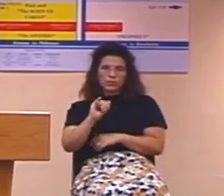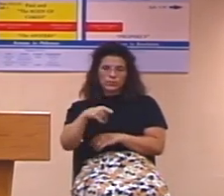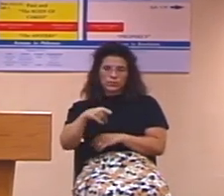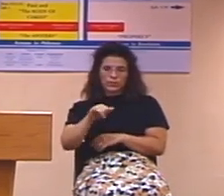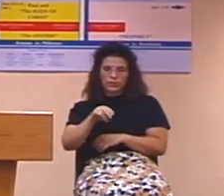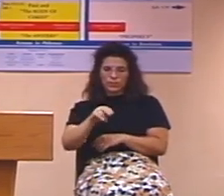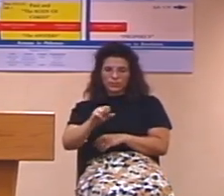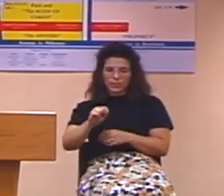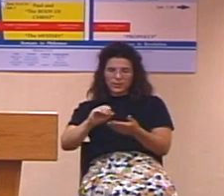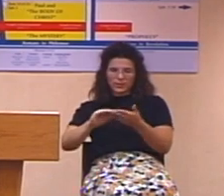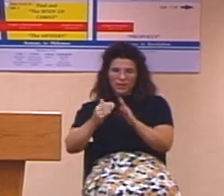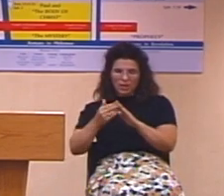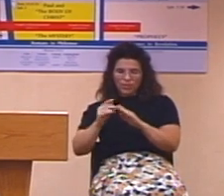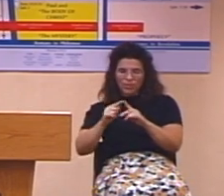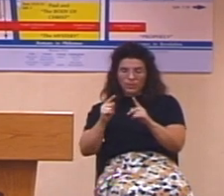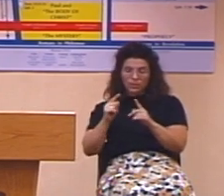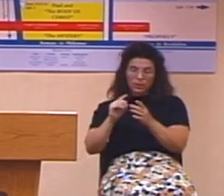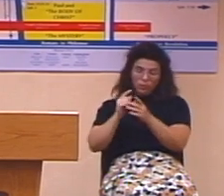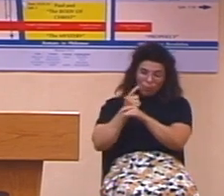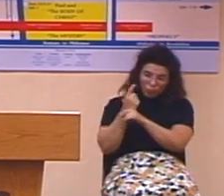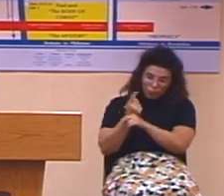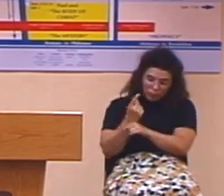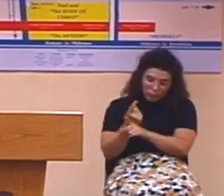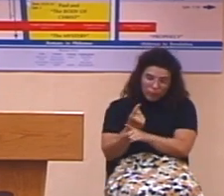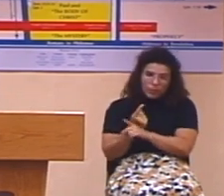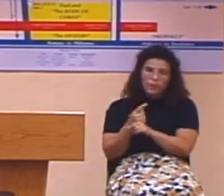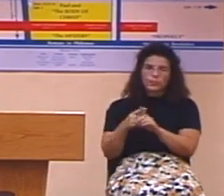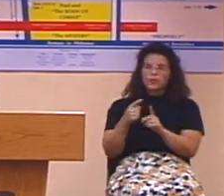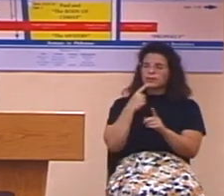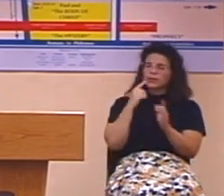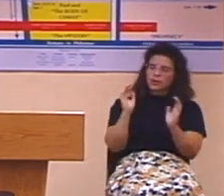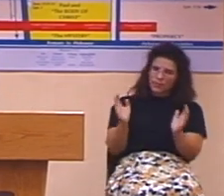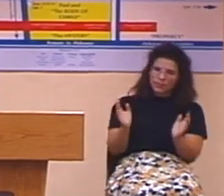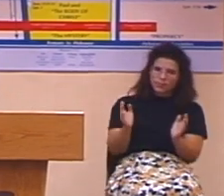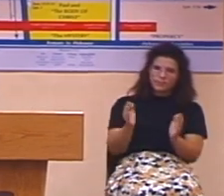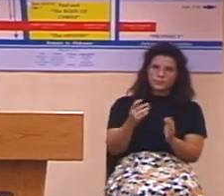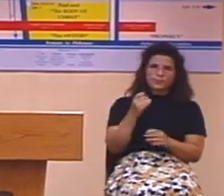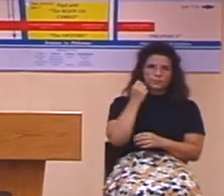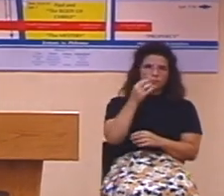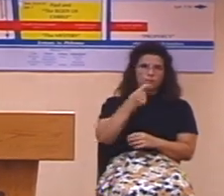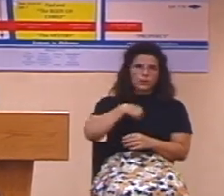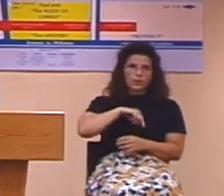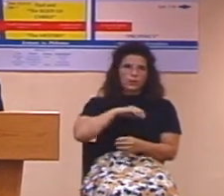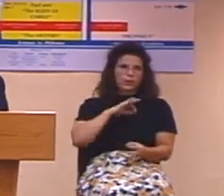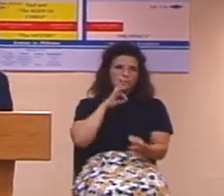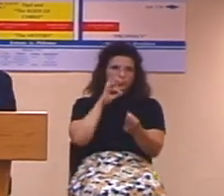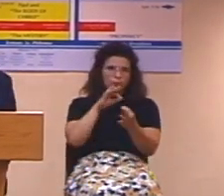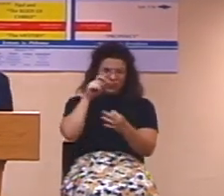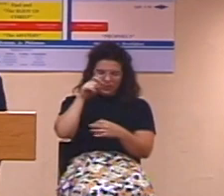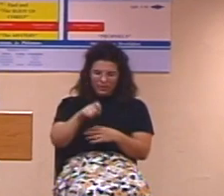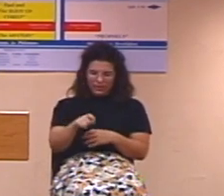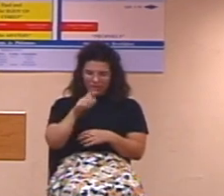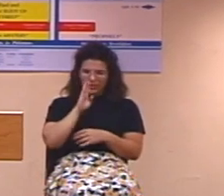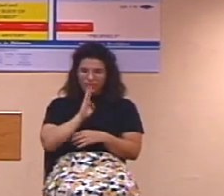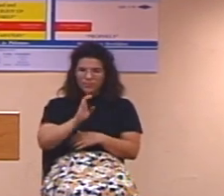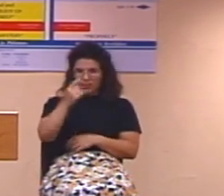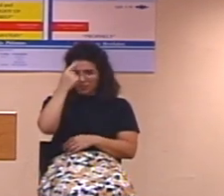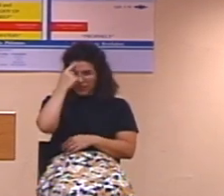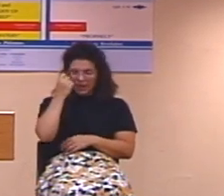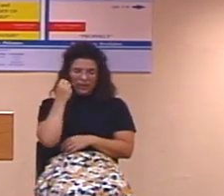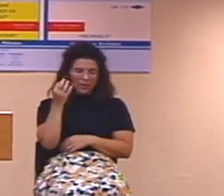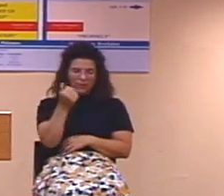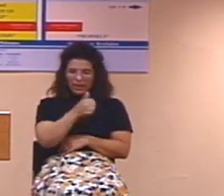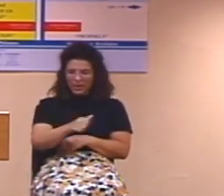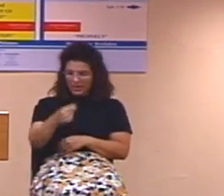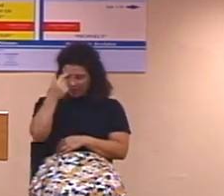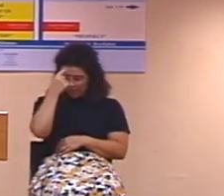Therefore, the reproof. But he says, hey, if we're perfect, let's be thus minded. And if in anything ye be